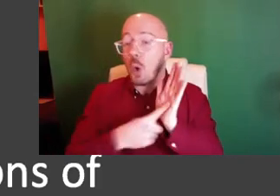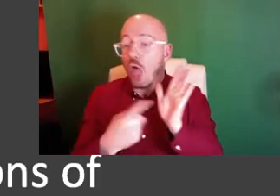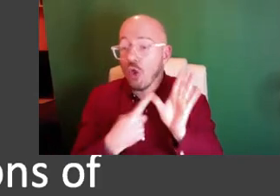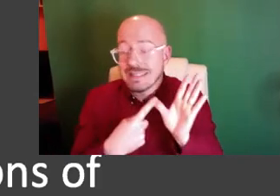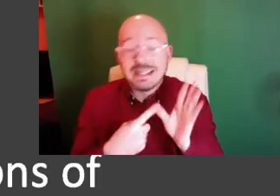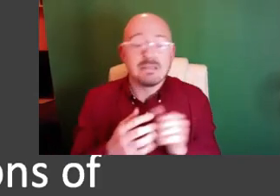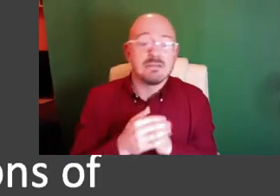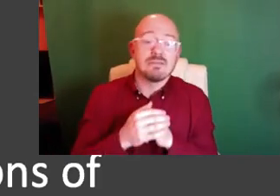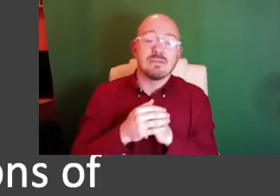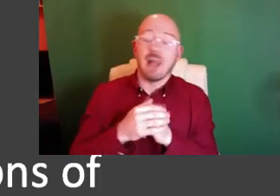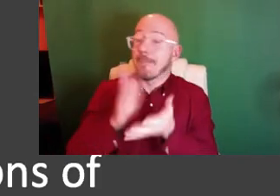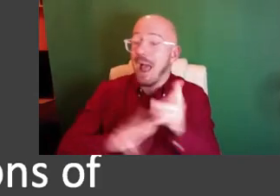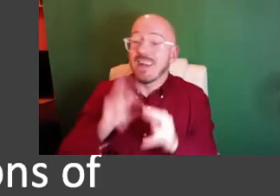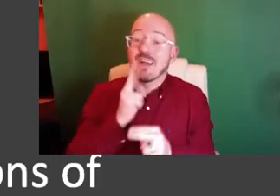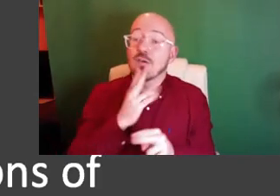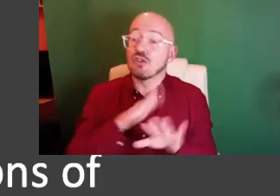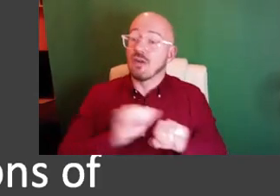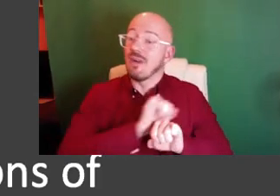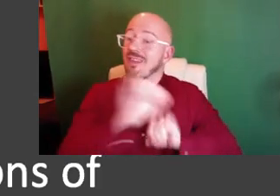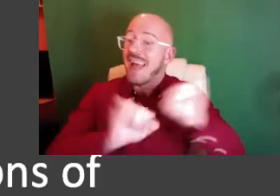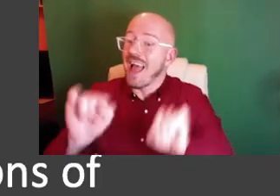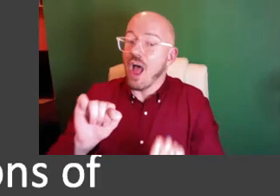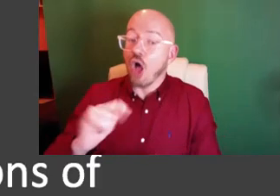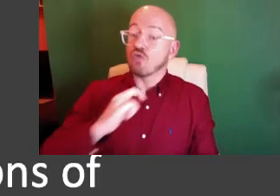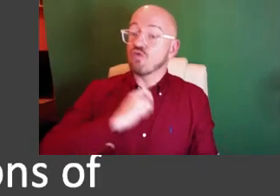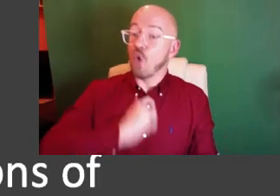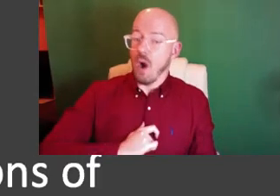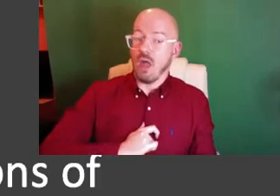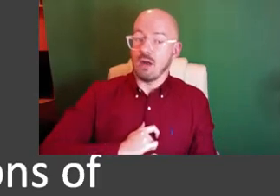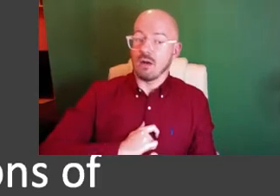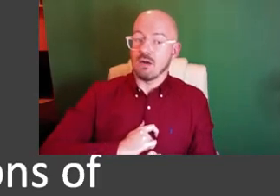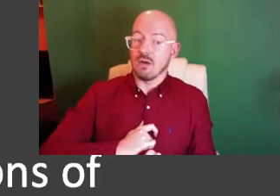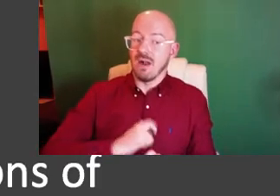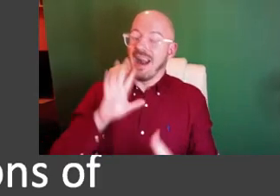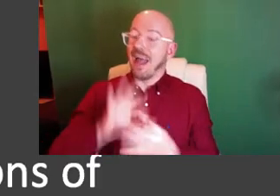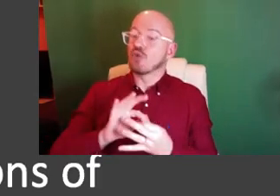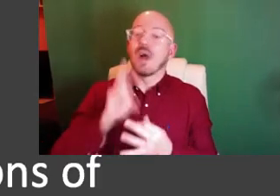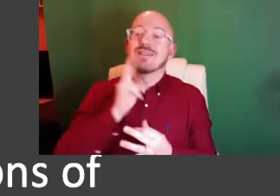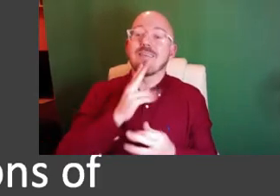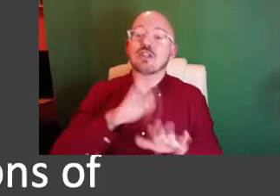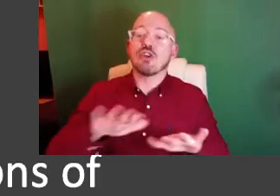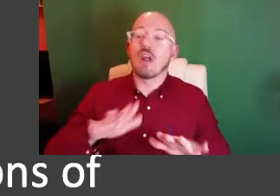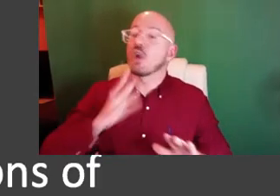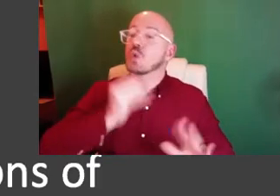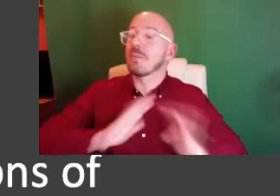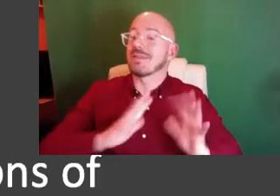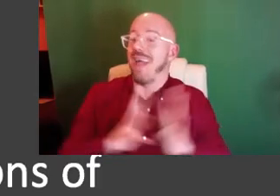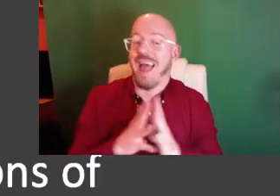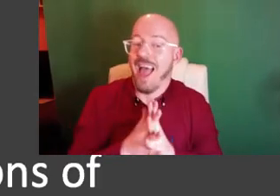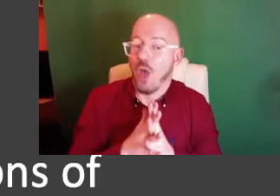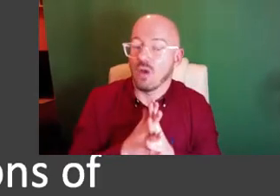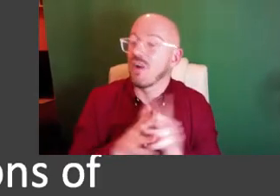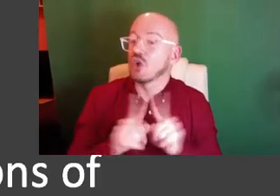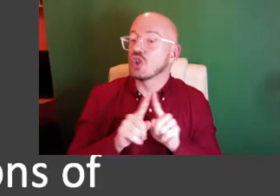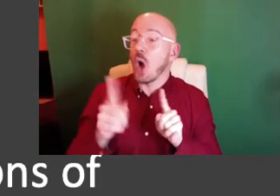And the final sub-question is, what role do national bodies and local authorities and parents of deaf children have